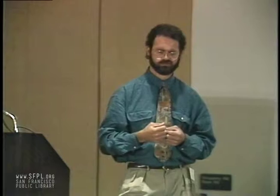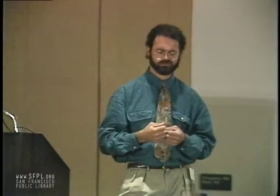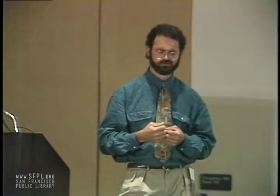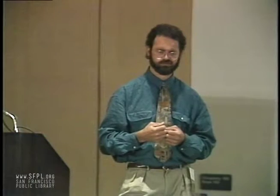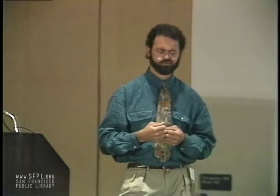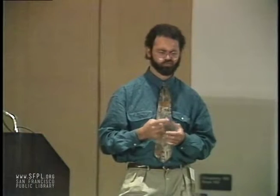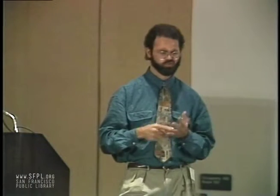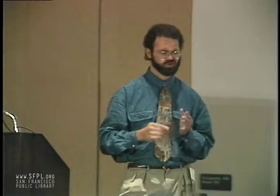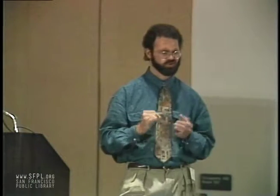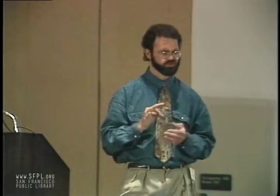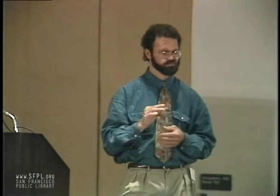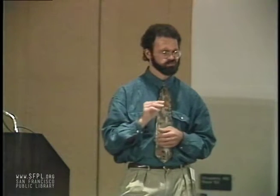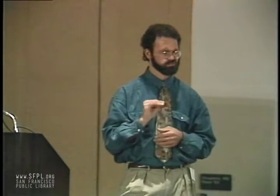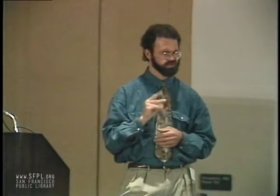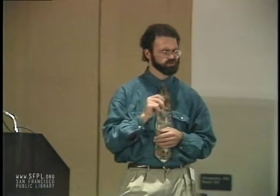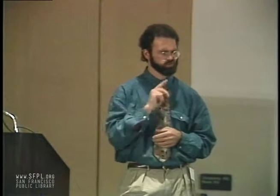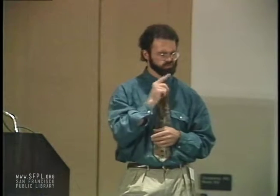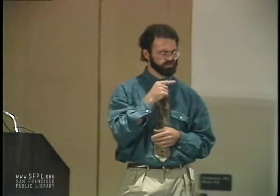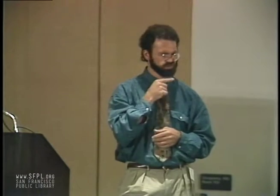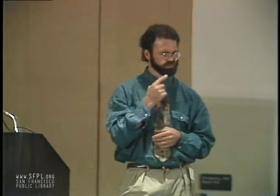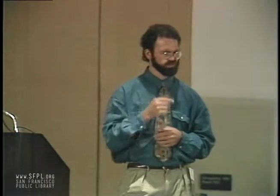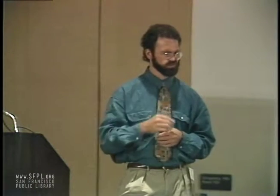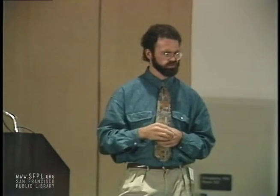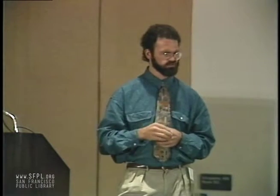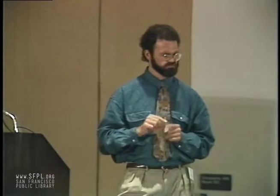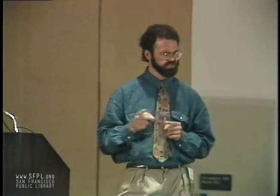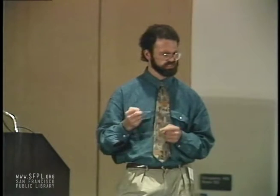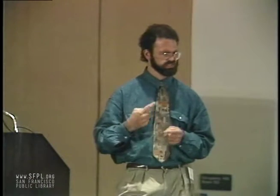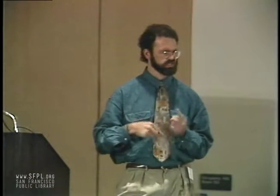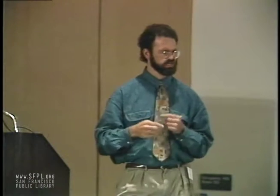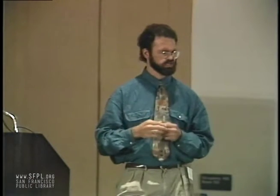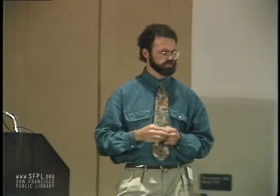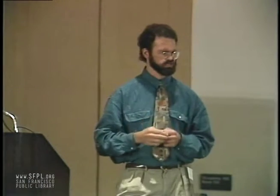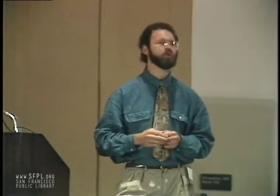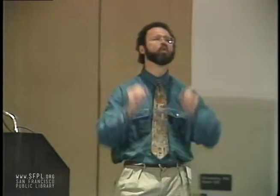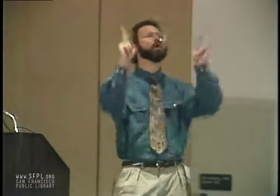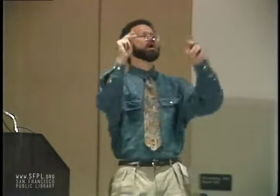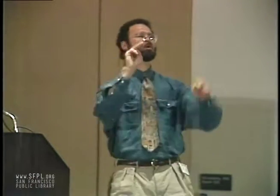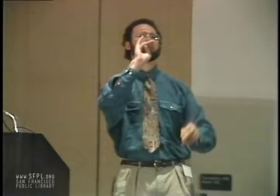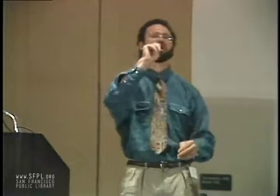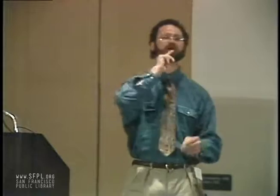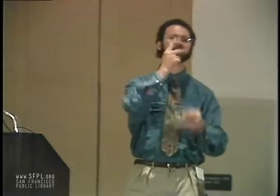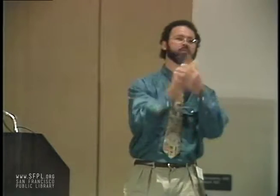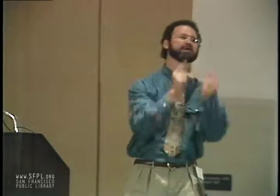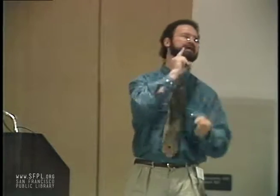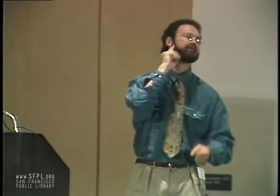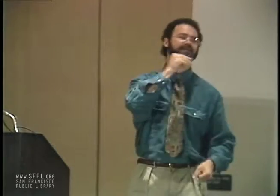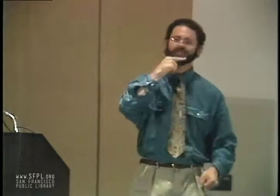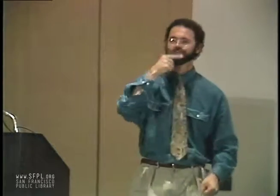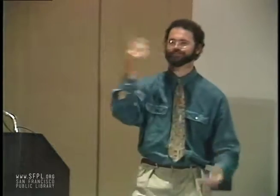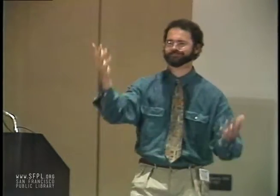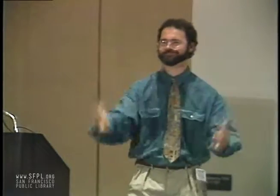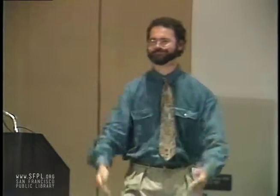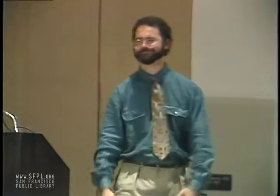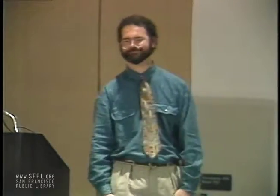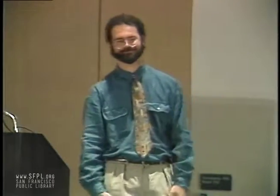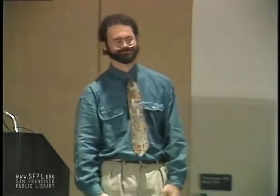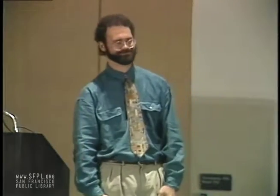And now she had a dilemma. What if Mike really was hearing, but could sign? And so she said, okay, well, Mike is deaf and hearing both.